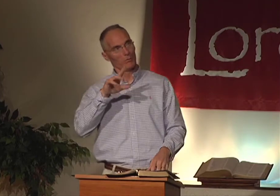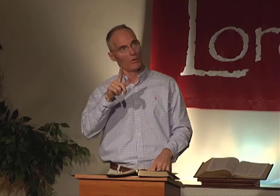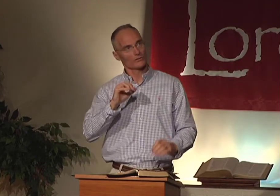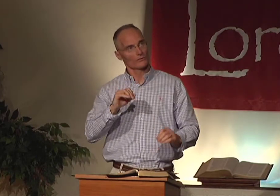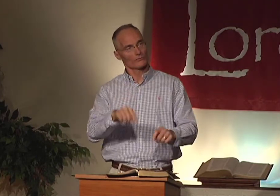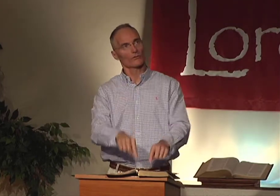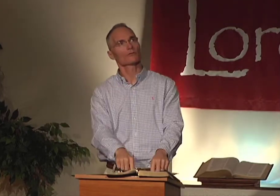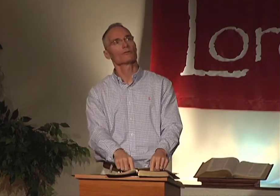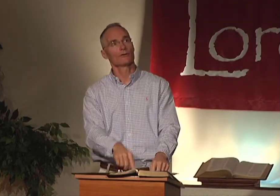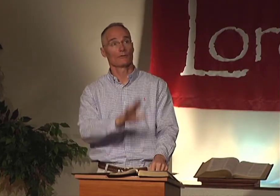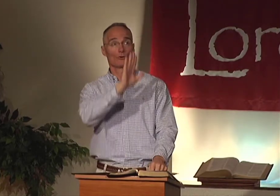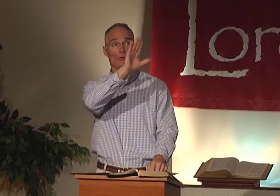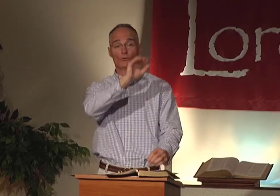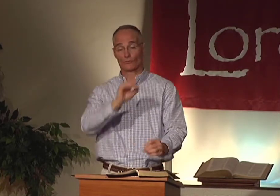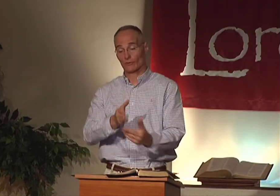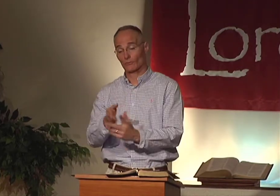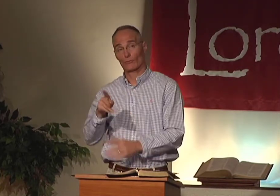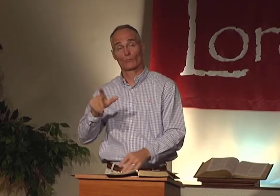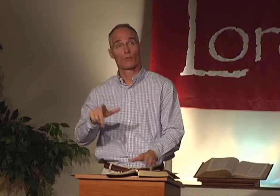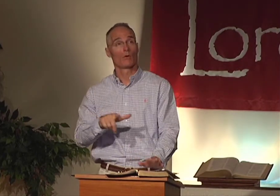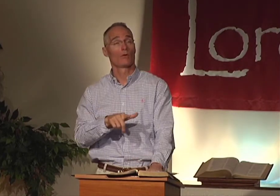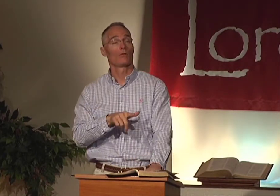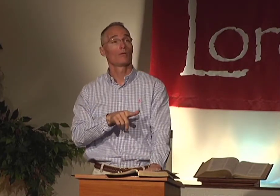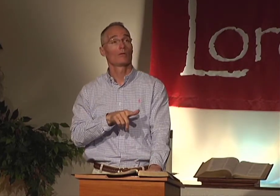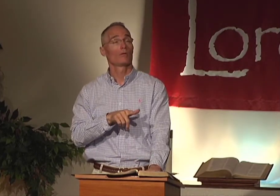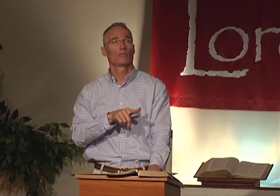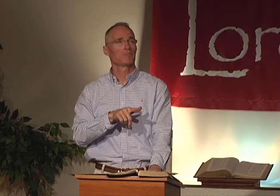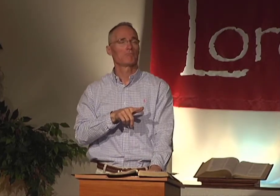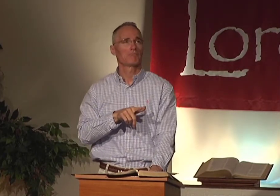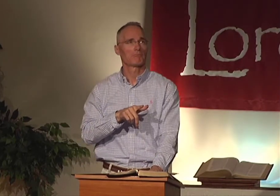realize, Lord, that Paul's instruction here, your words through Paul,